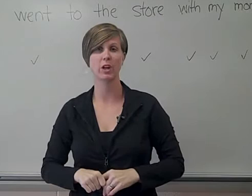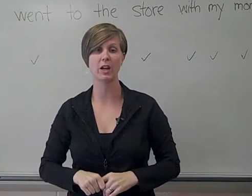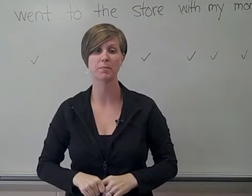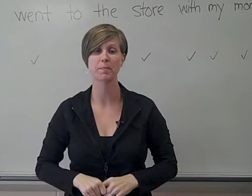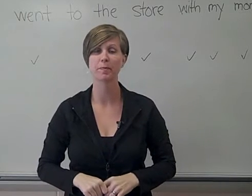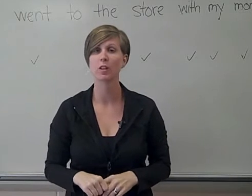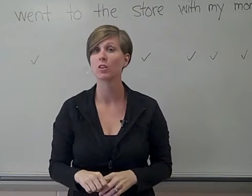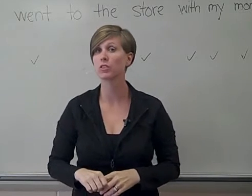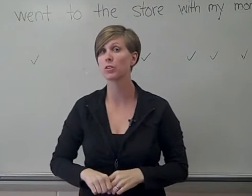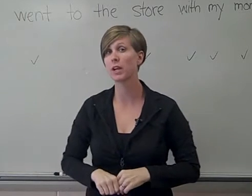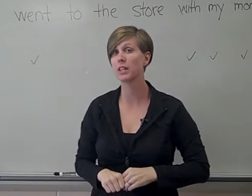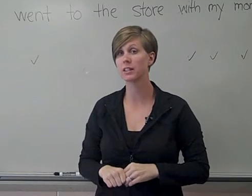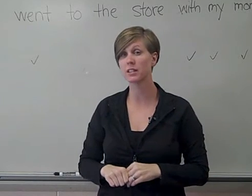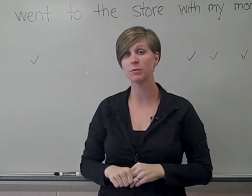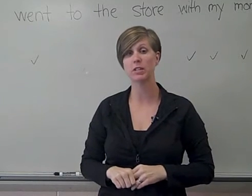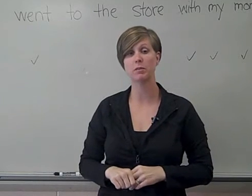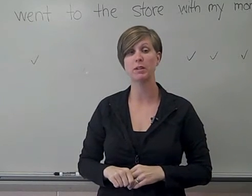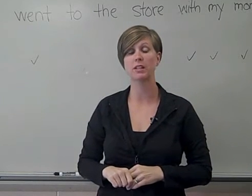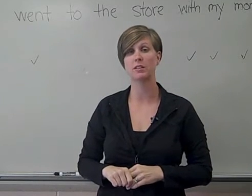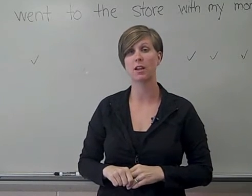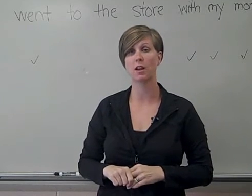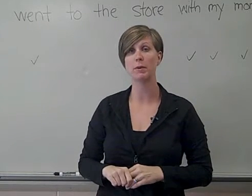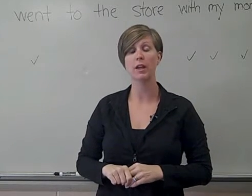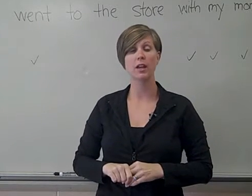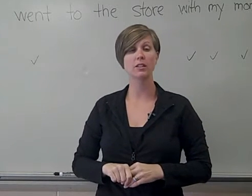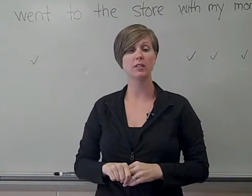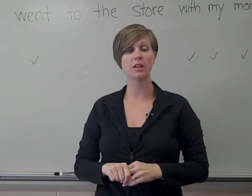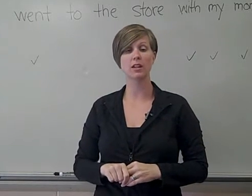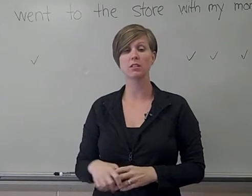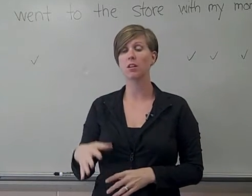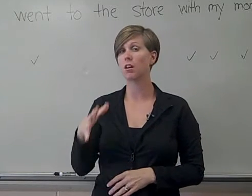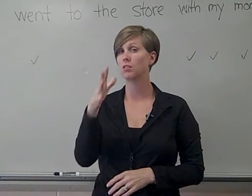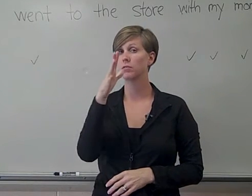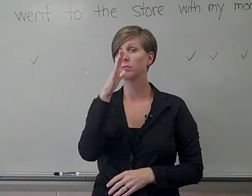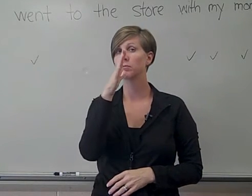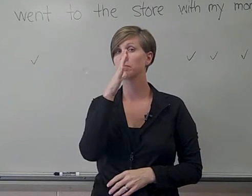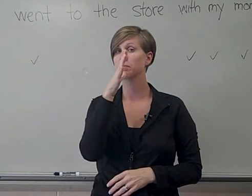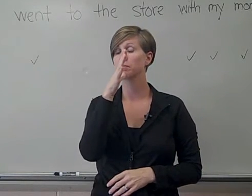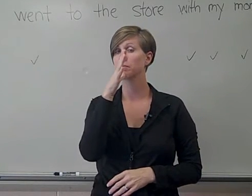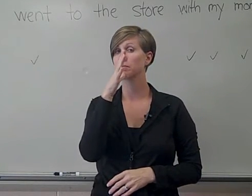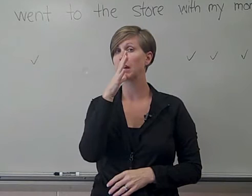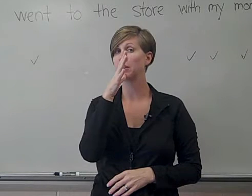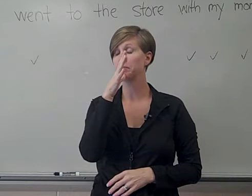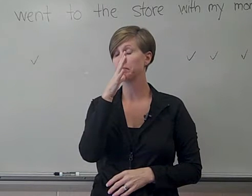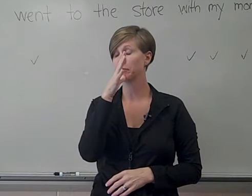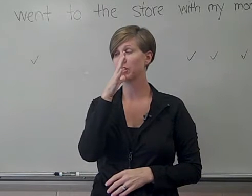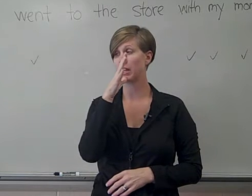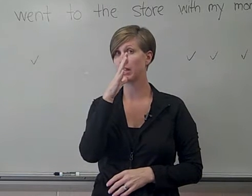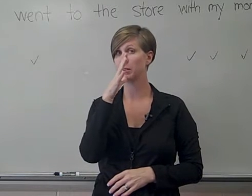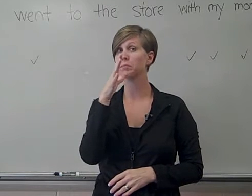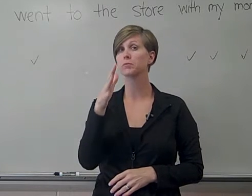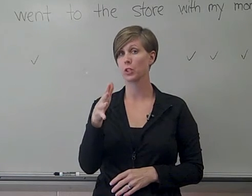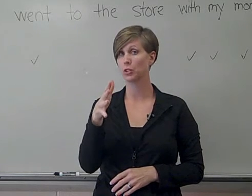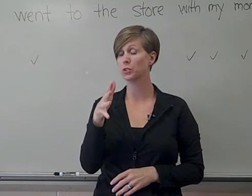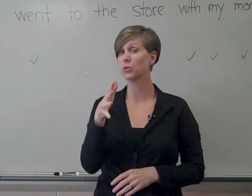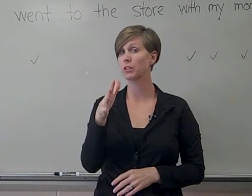Okay, so the way that this one is being set up, it's telling us, oh, Mom, setting up, who's going,